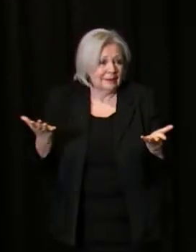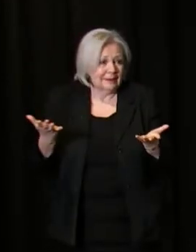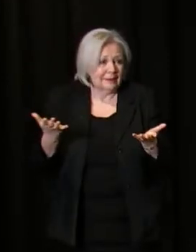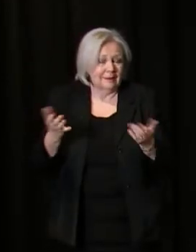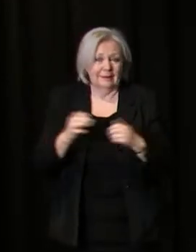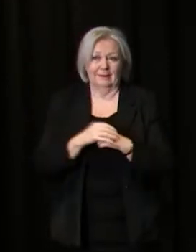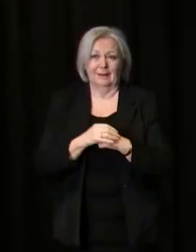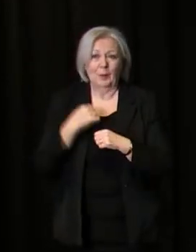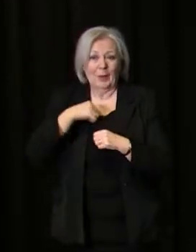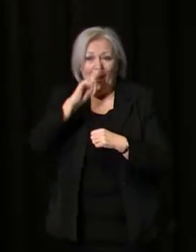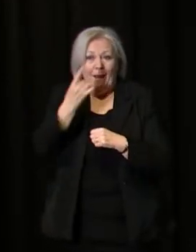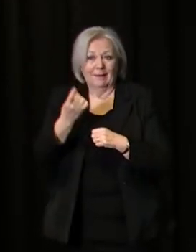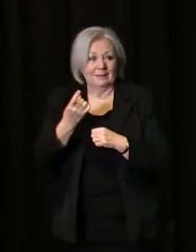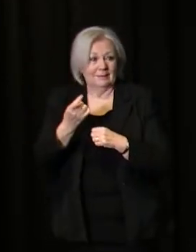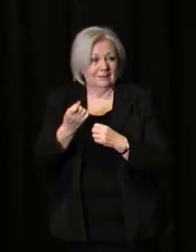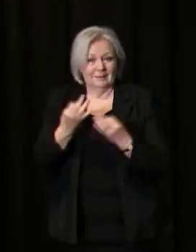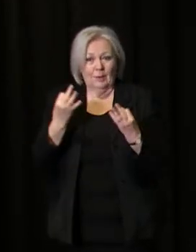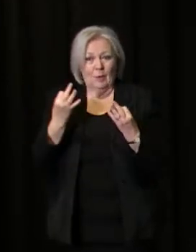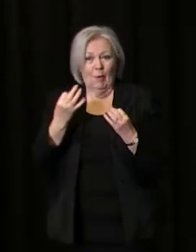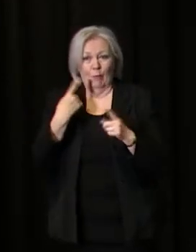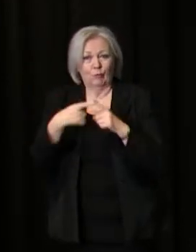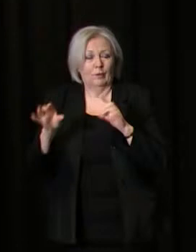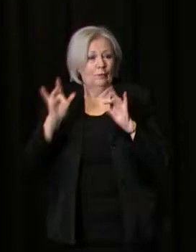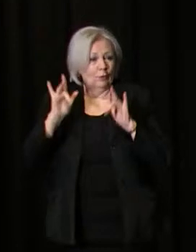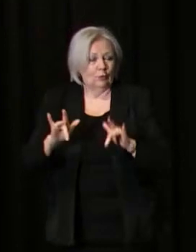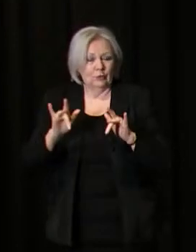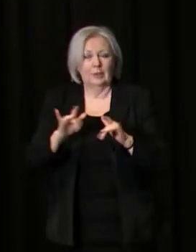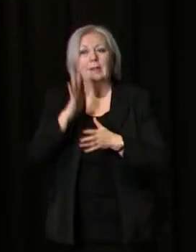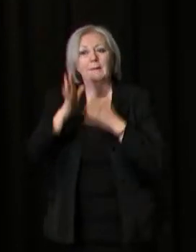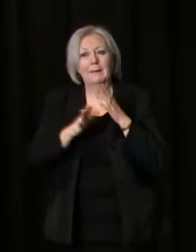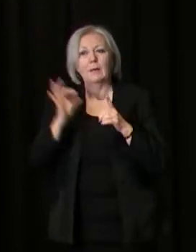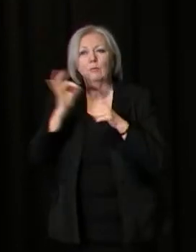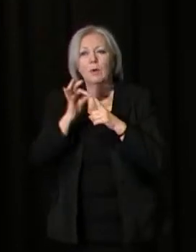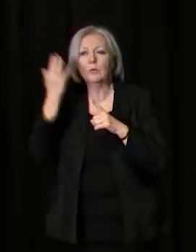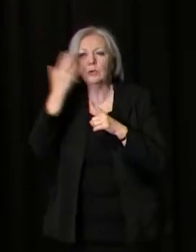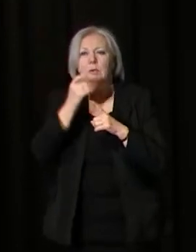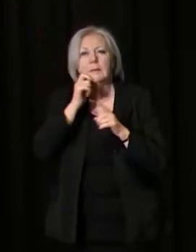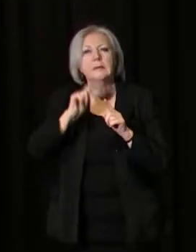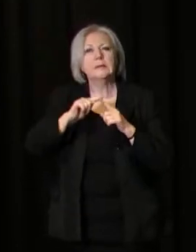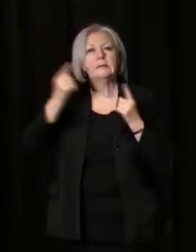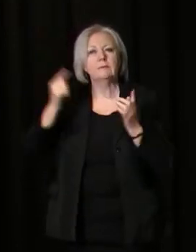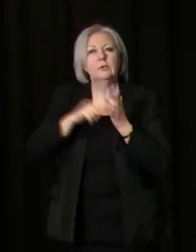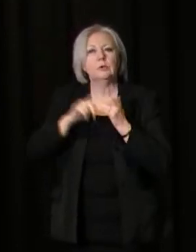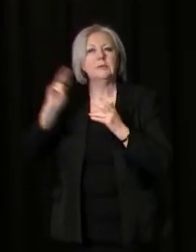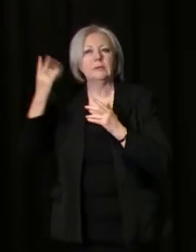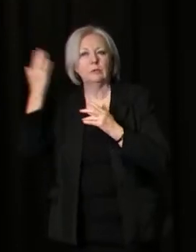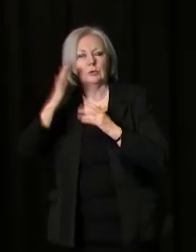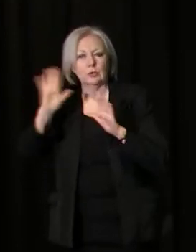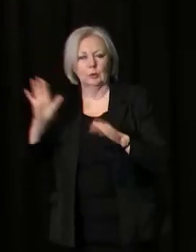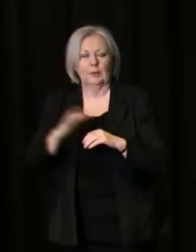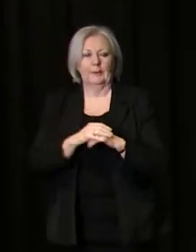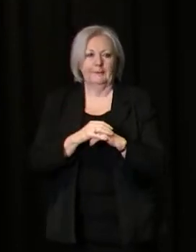been able to vaccinate them. So therefore their school, primary school particularly, is going to look a little bit different.